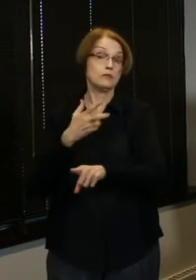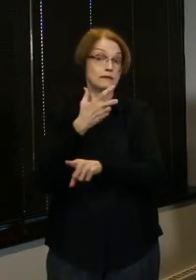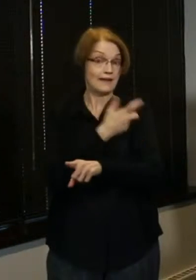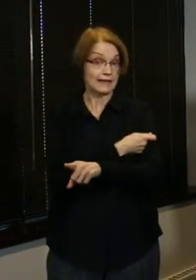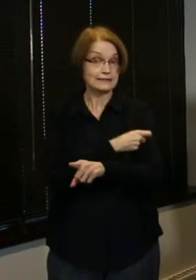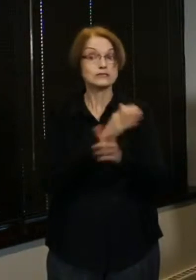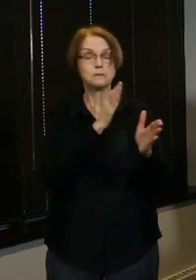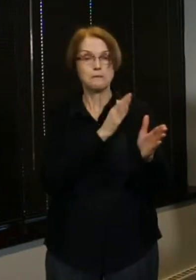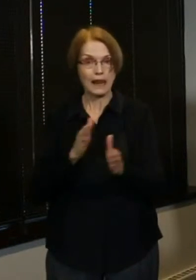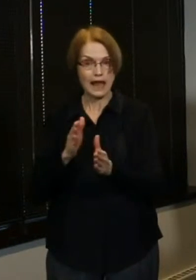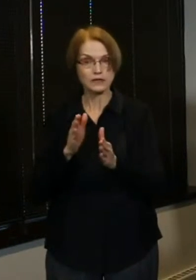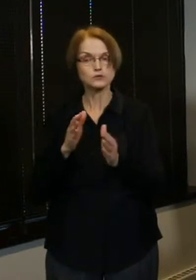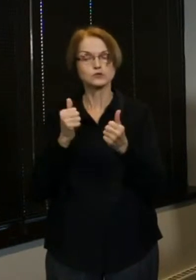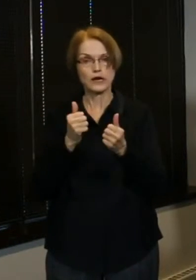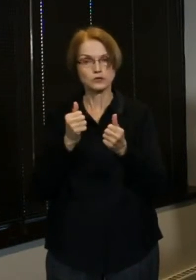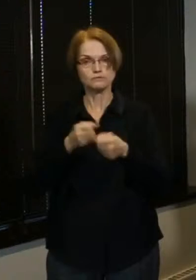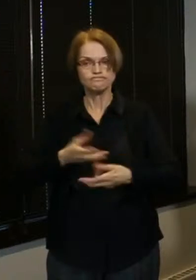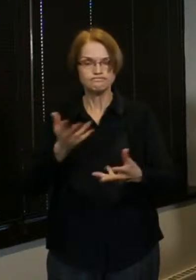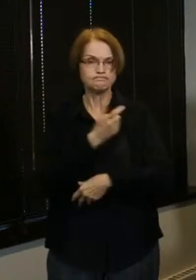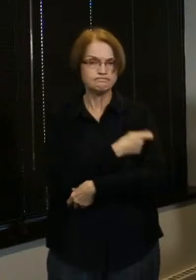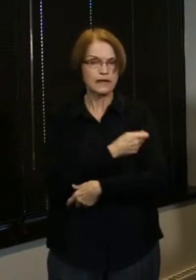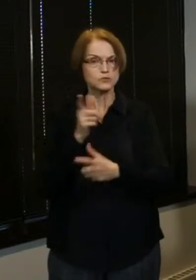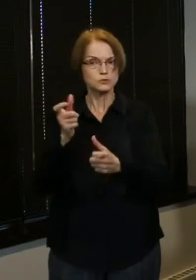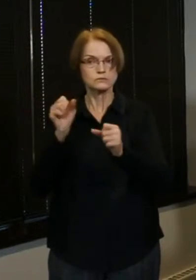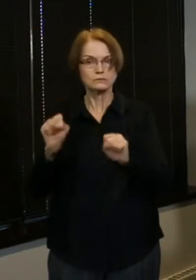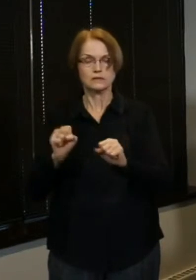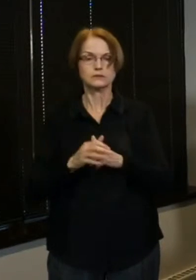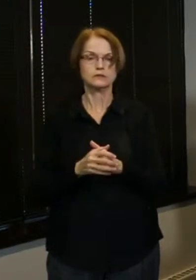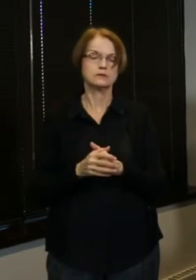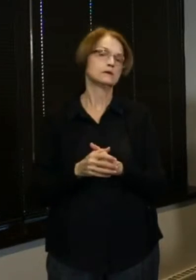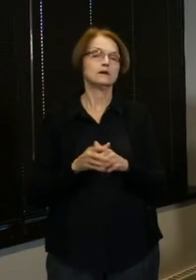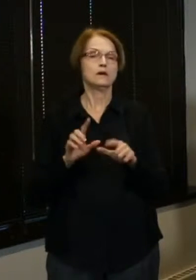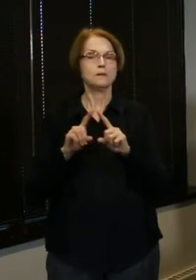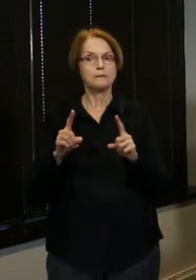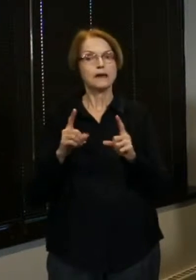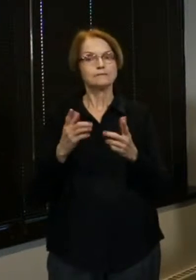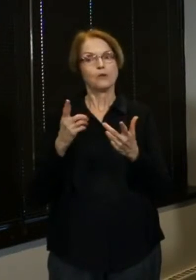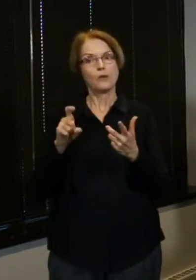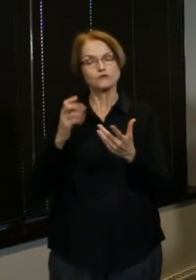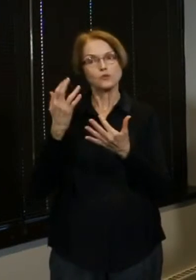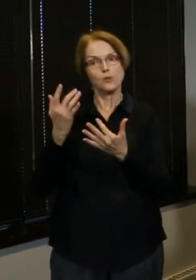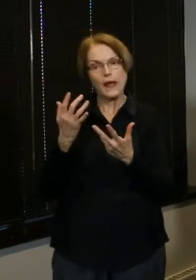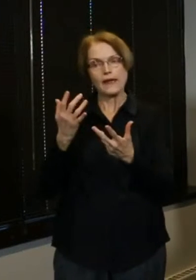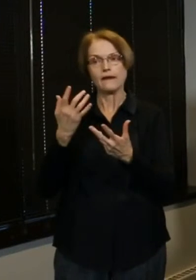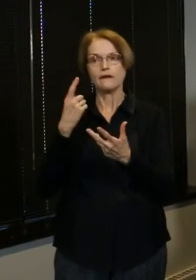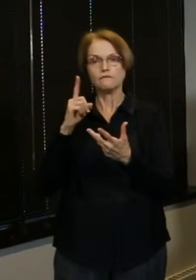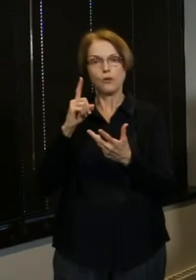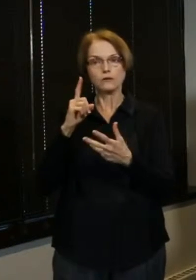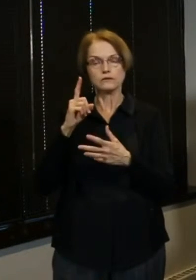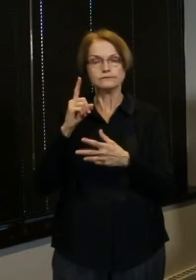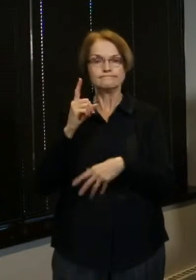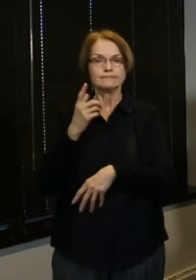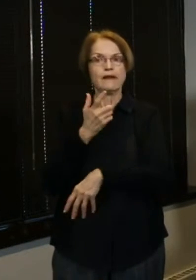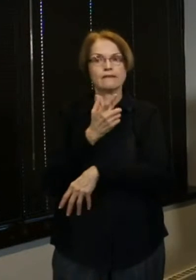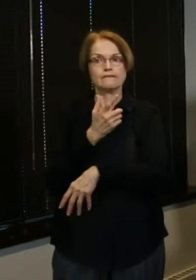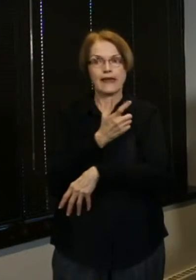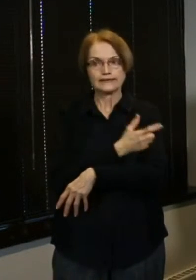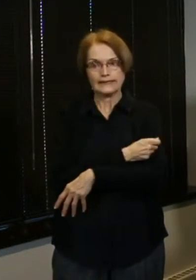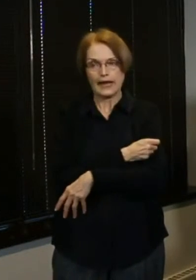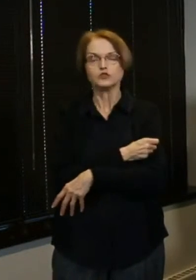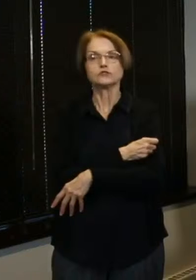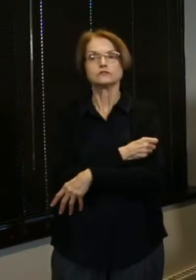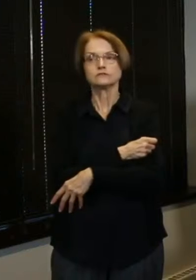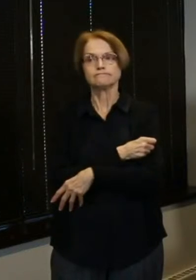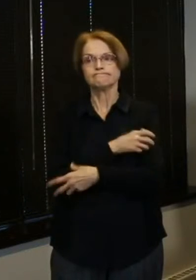can. But while we wait for those vaccinations to be extended out to broader groups of people,